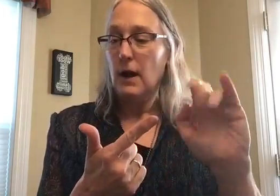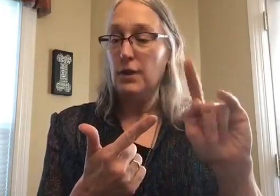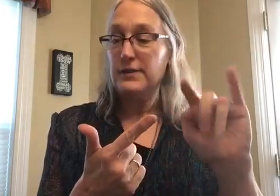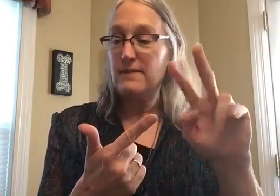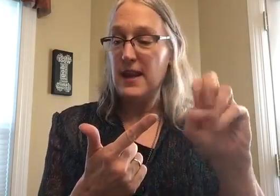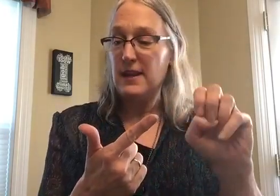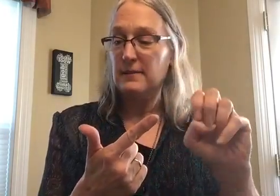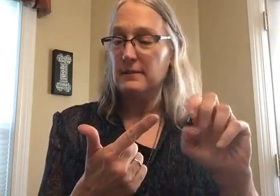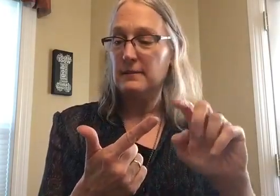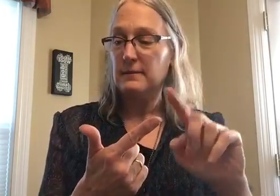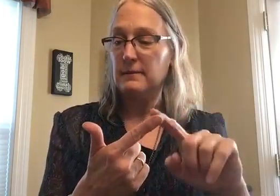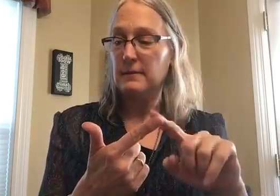cultivate,